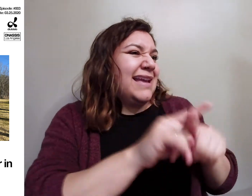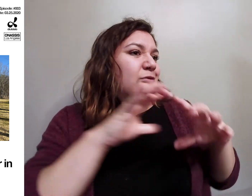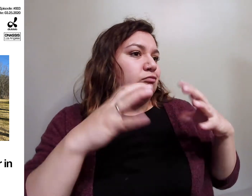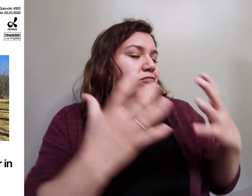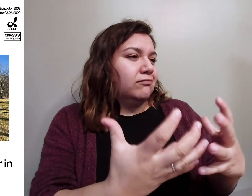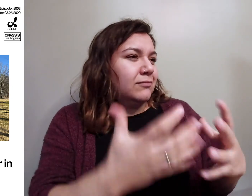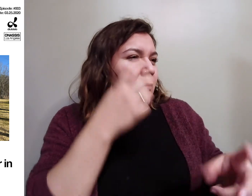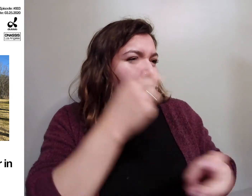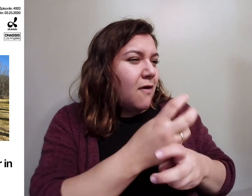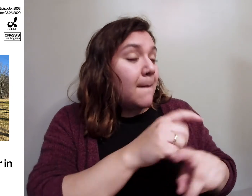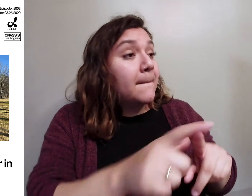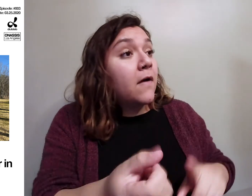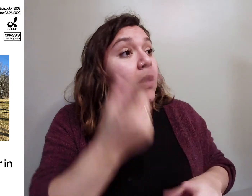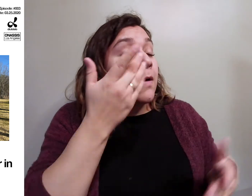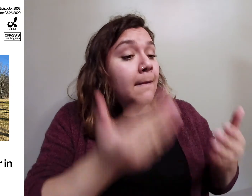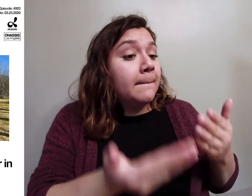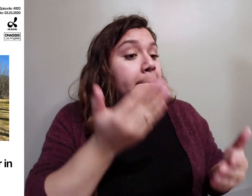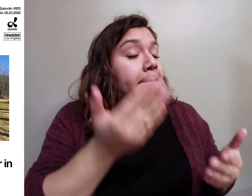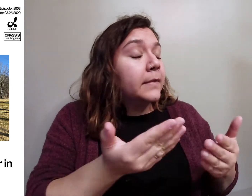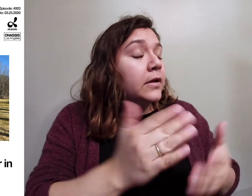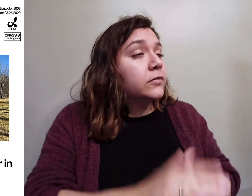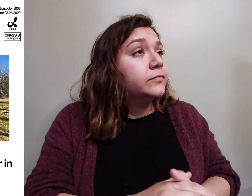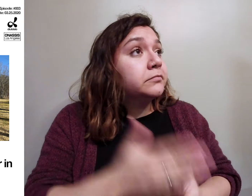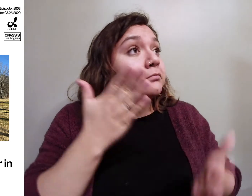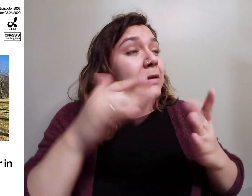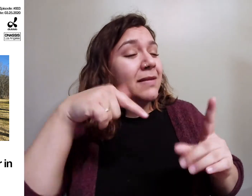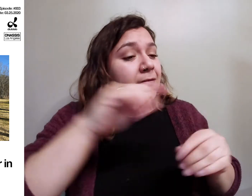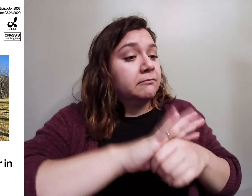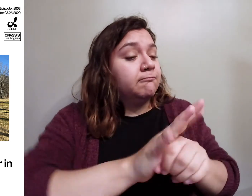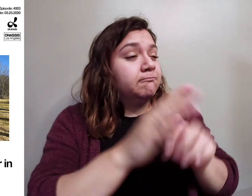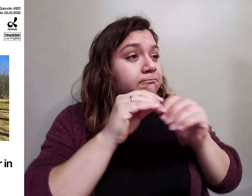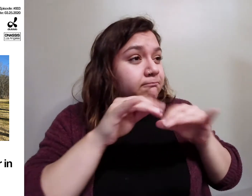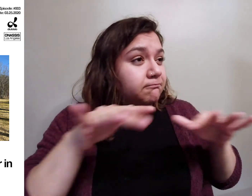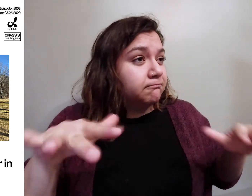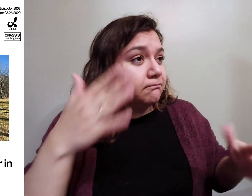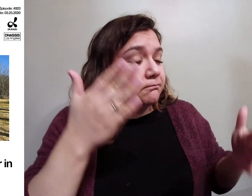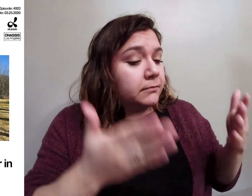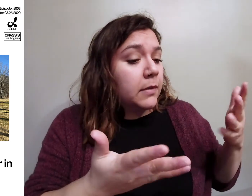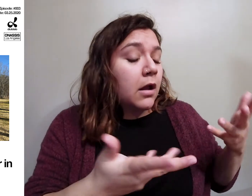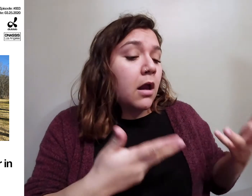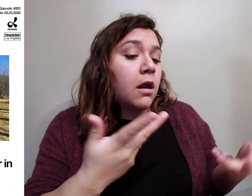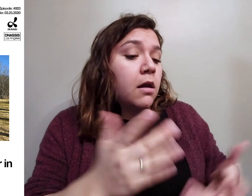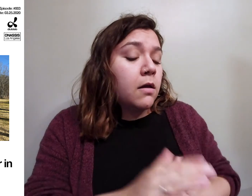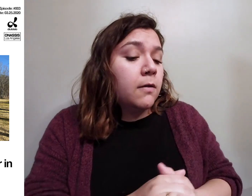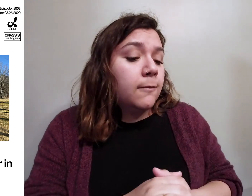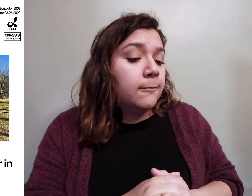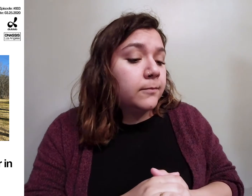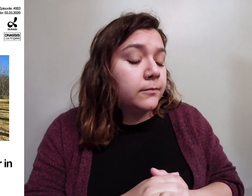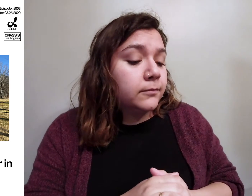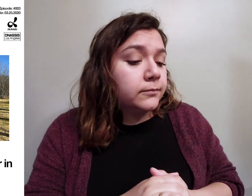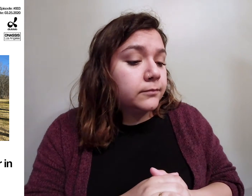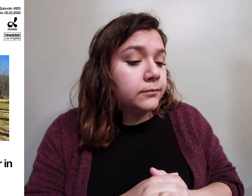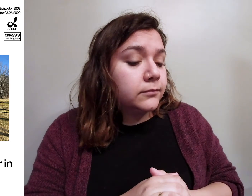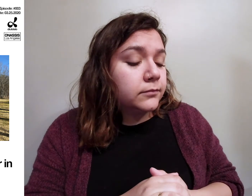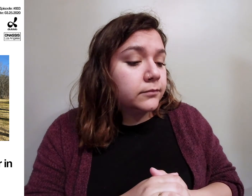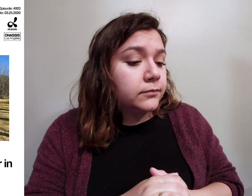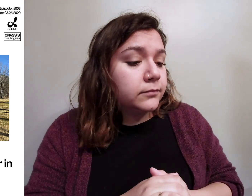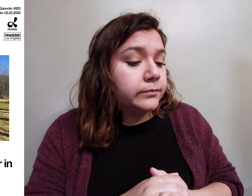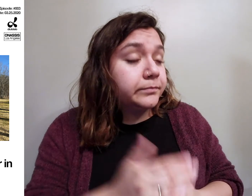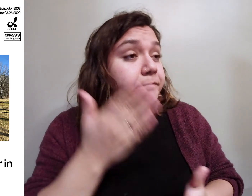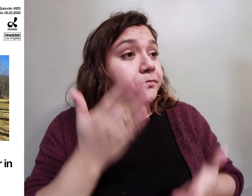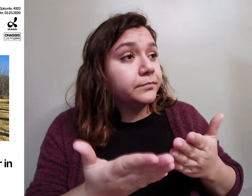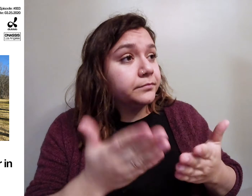make us think differently, or will show perhaps that the system under which we have been operating, the kind